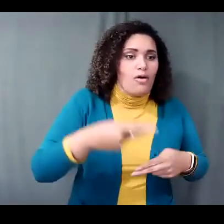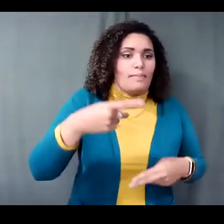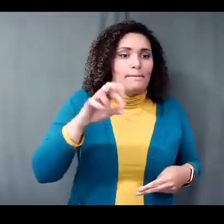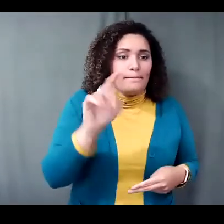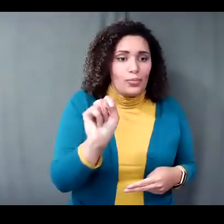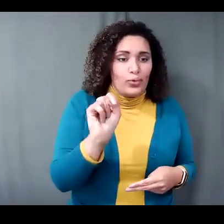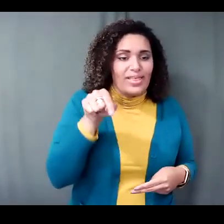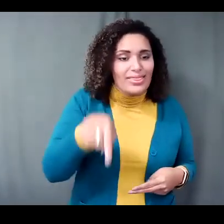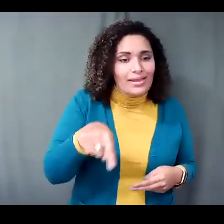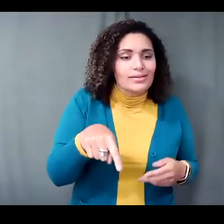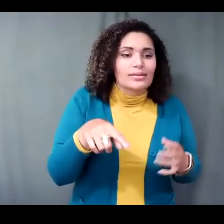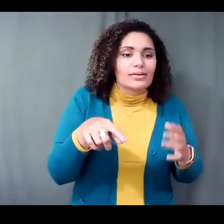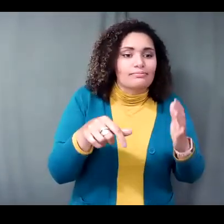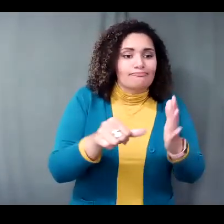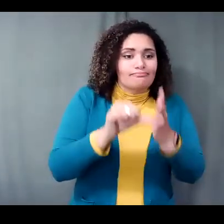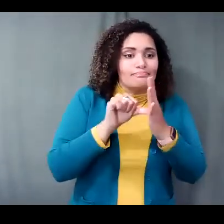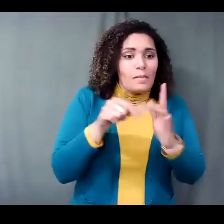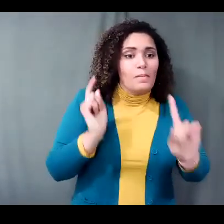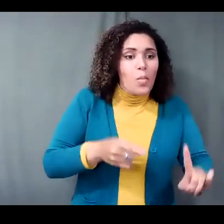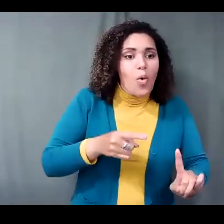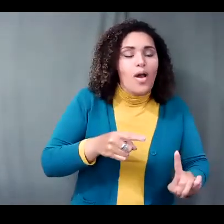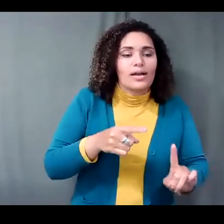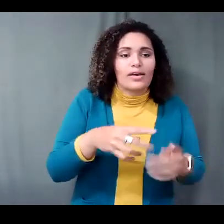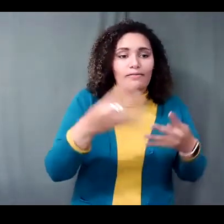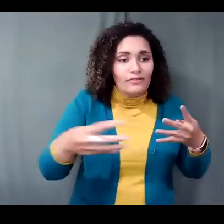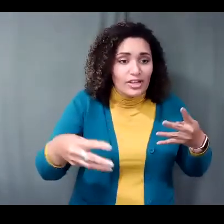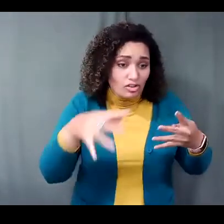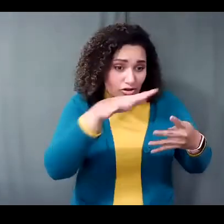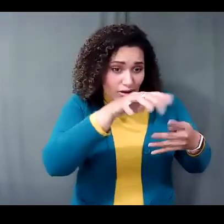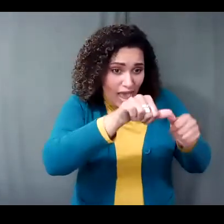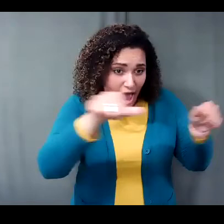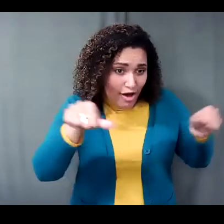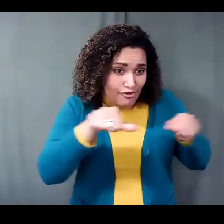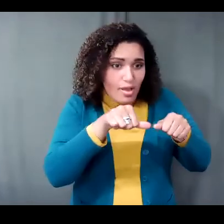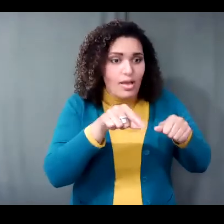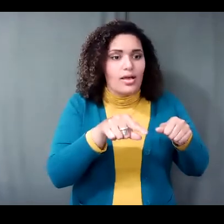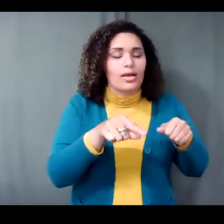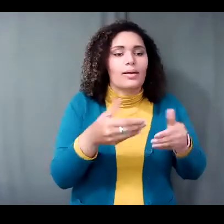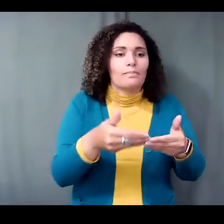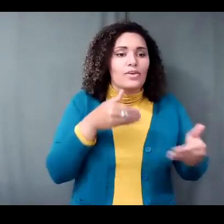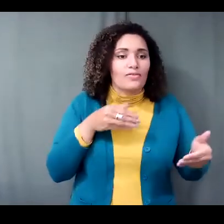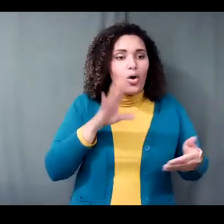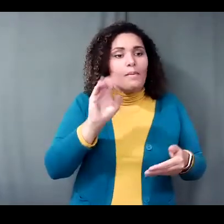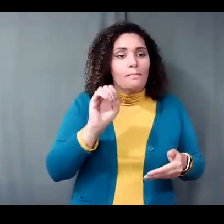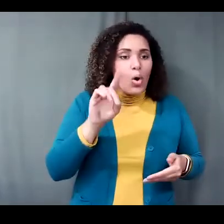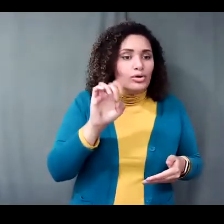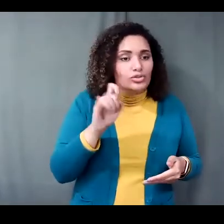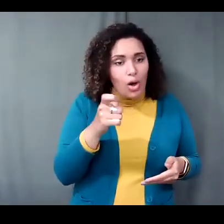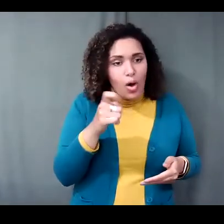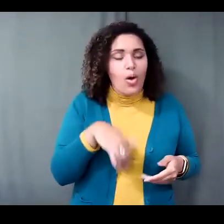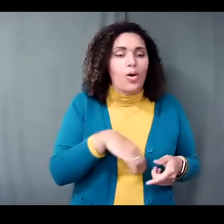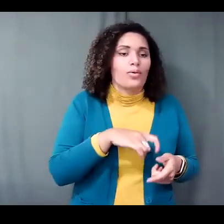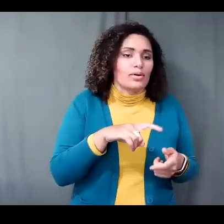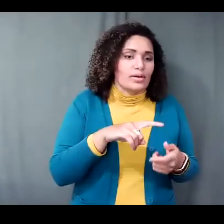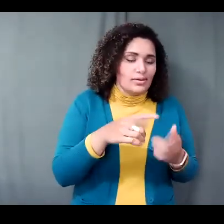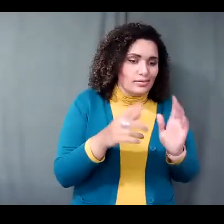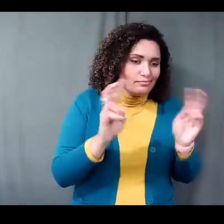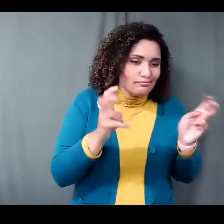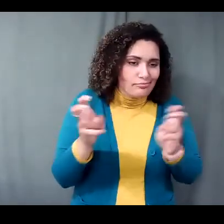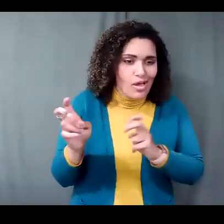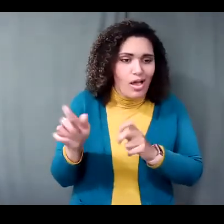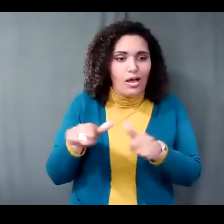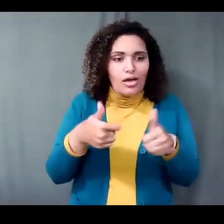this idea of having a vineyard designated area. Even before Bordeaux was classified, or Burgundy, or these regions were kind of defined as